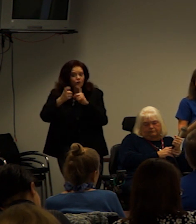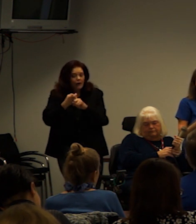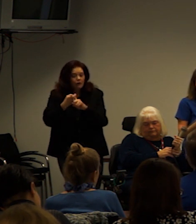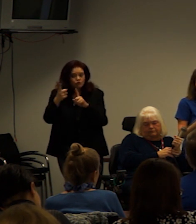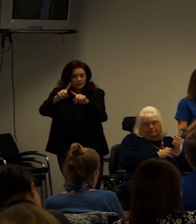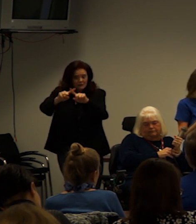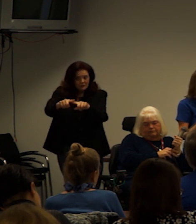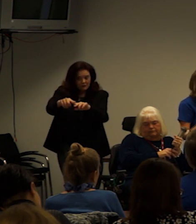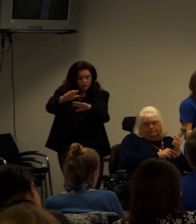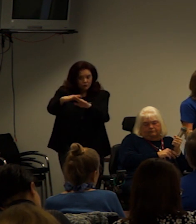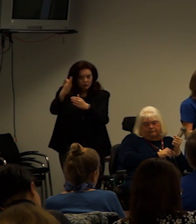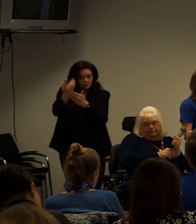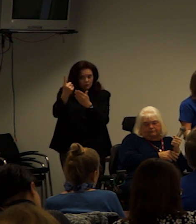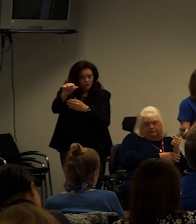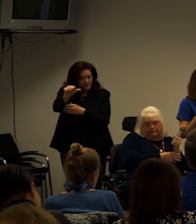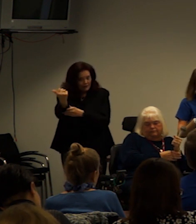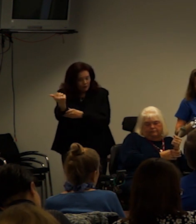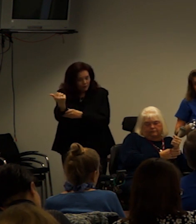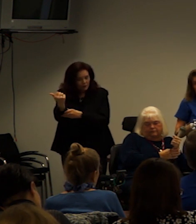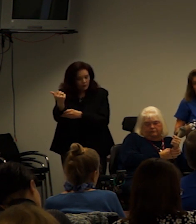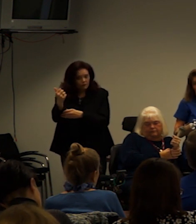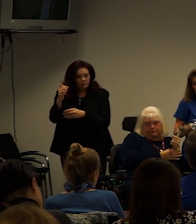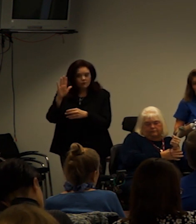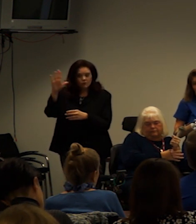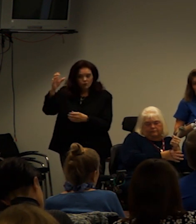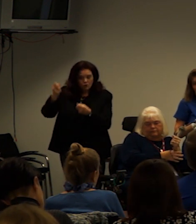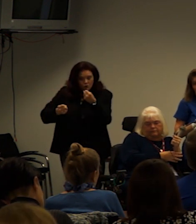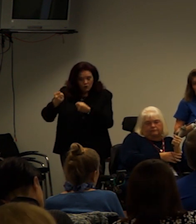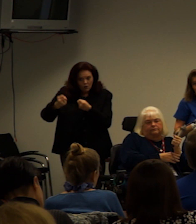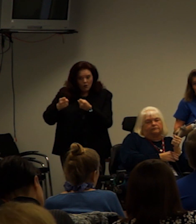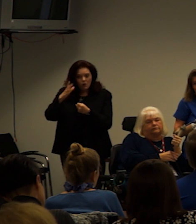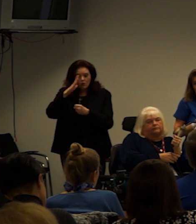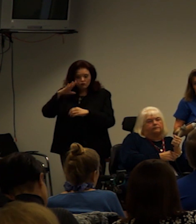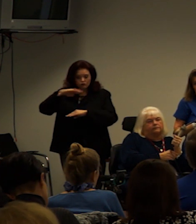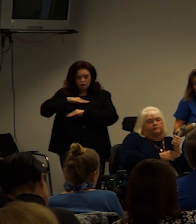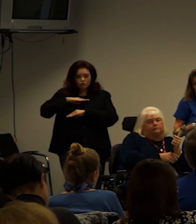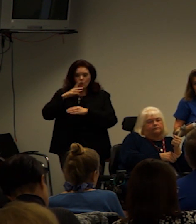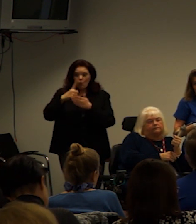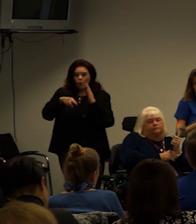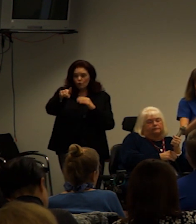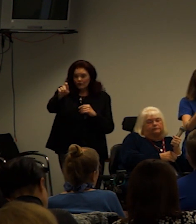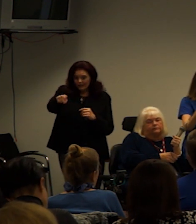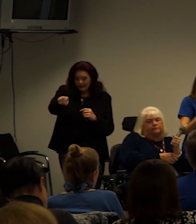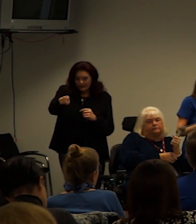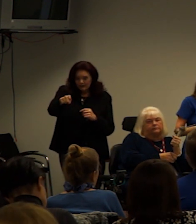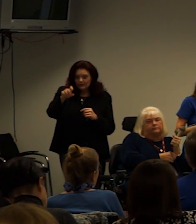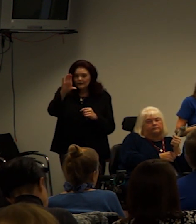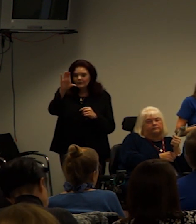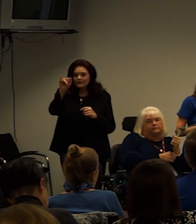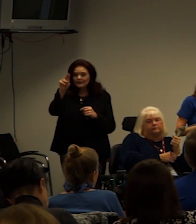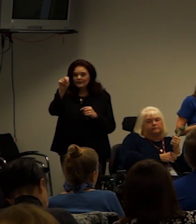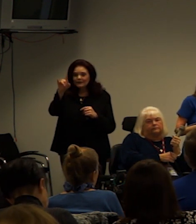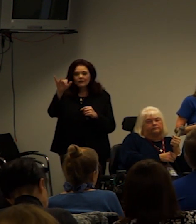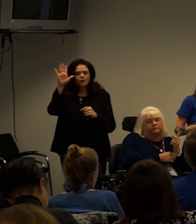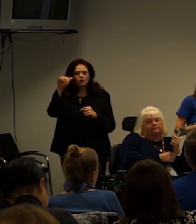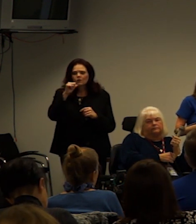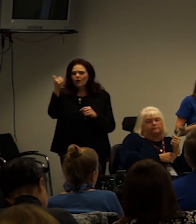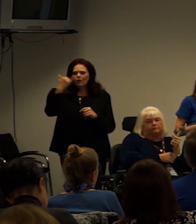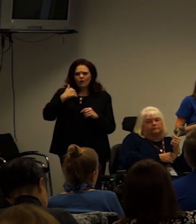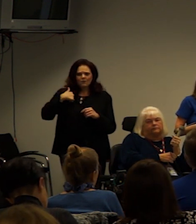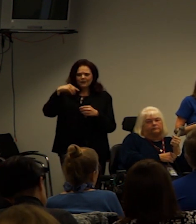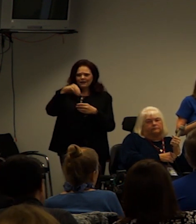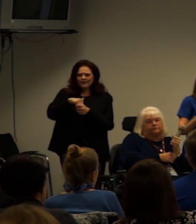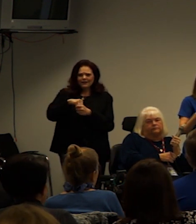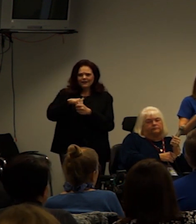you're depending on someone else, does their vehicle meet your needs? Cindy's not going to call me to come get her in my